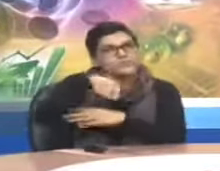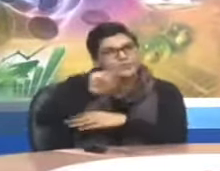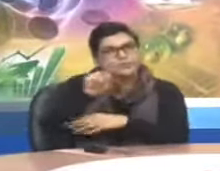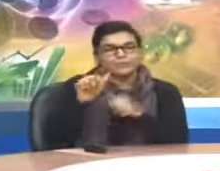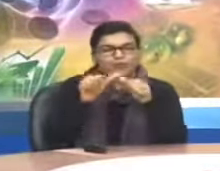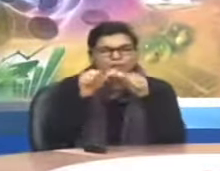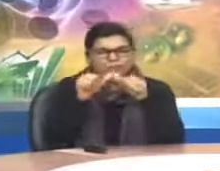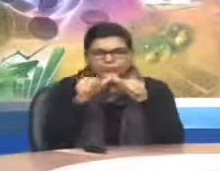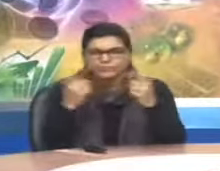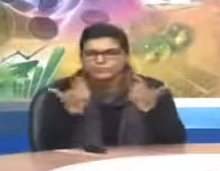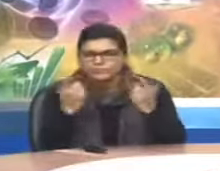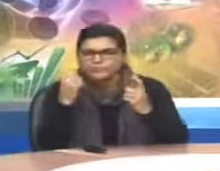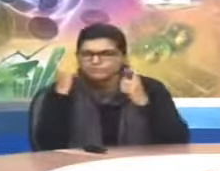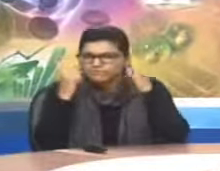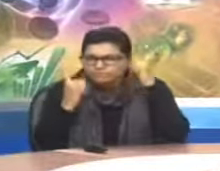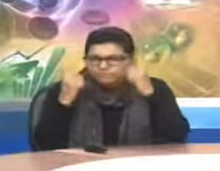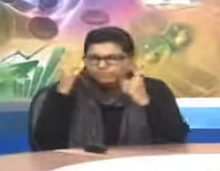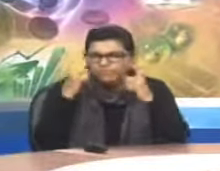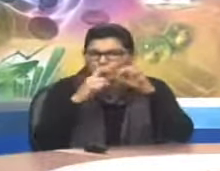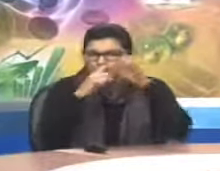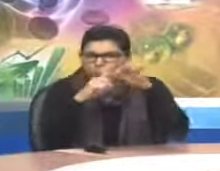the questions from the paragraph.